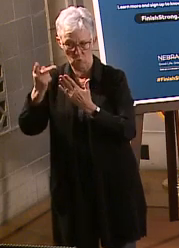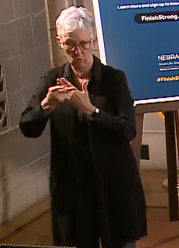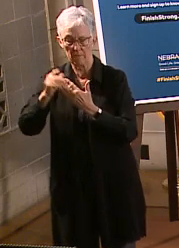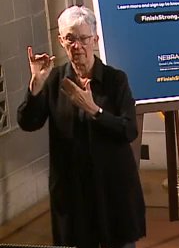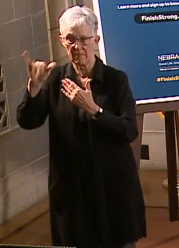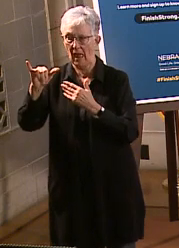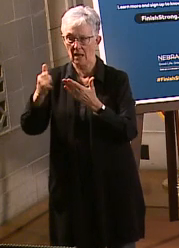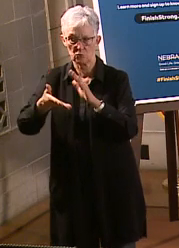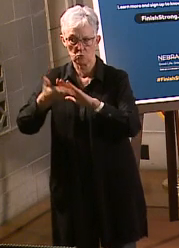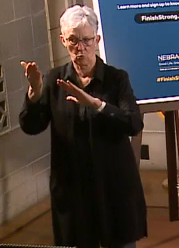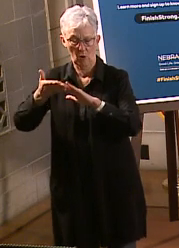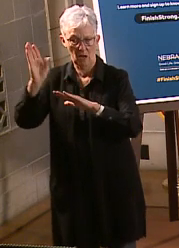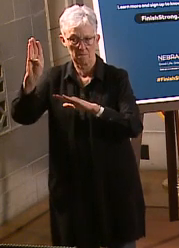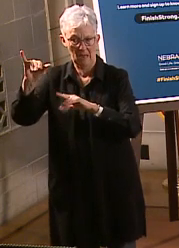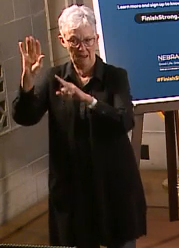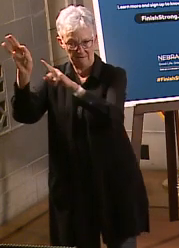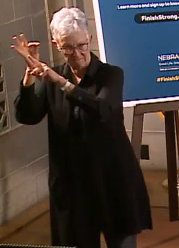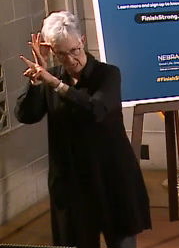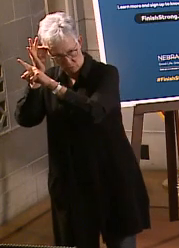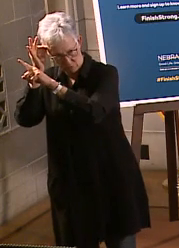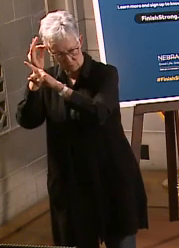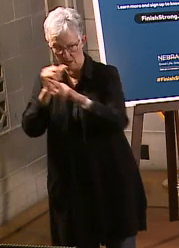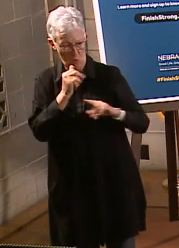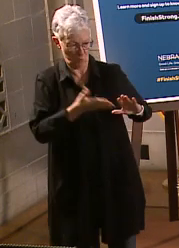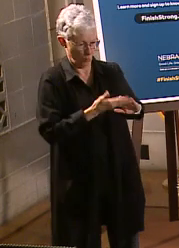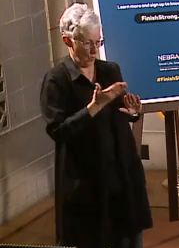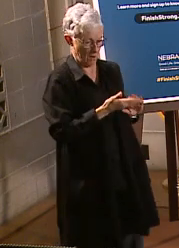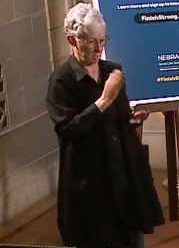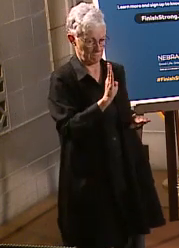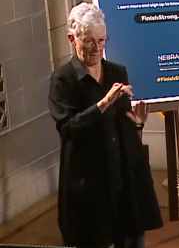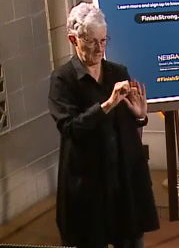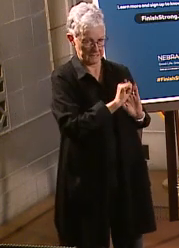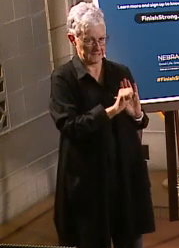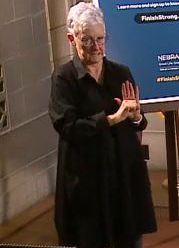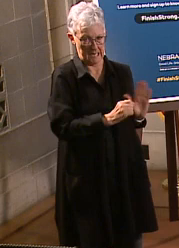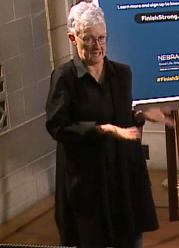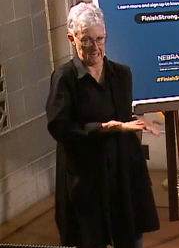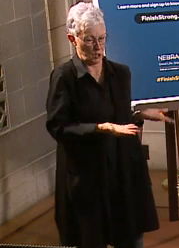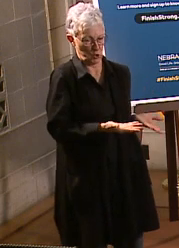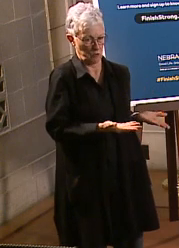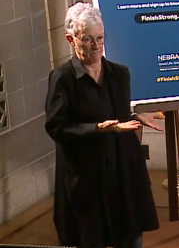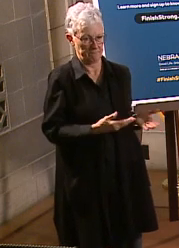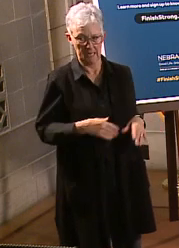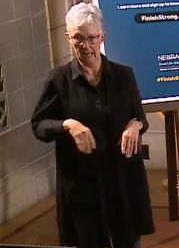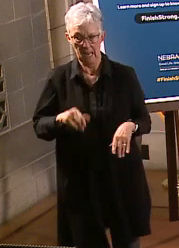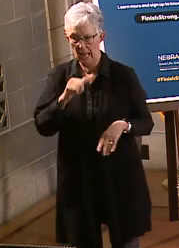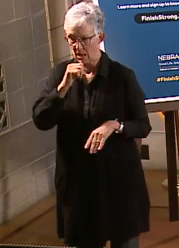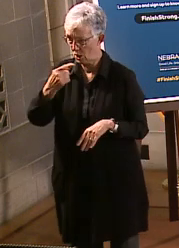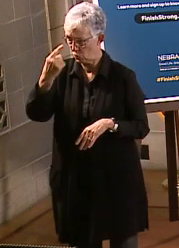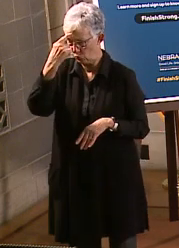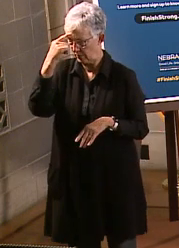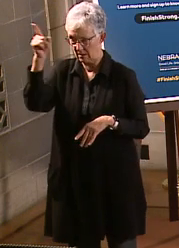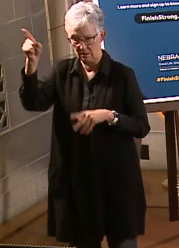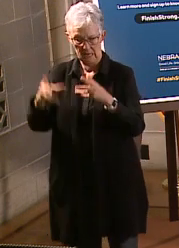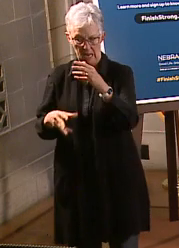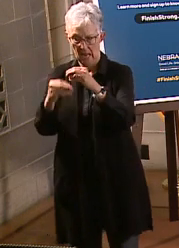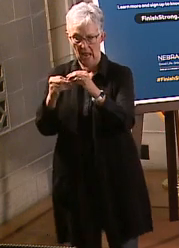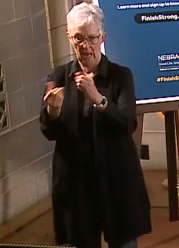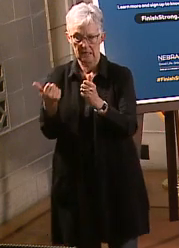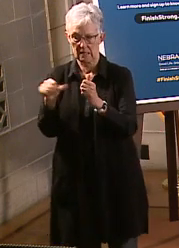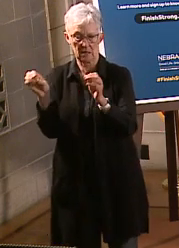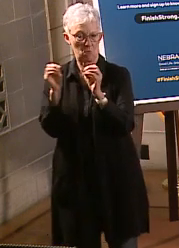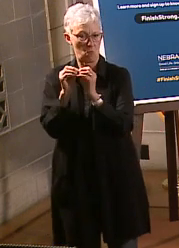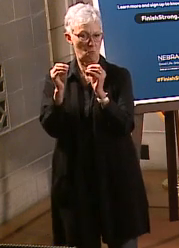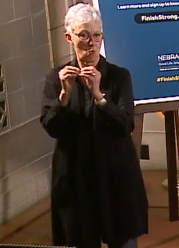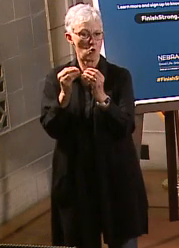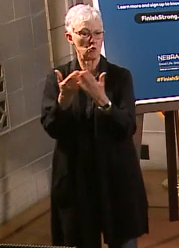this. Maybe I'll talk about that just in a minute. But with regard to, I don't believe there's been additional pharmacies added,